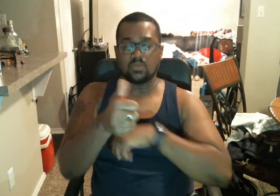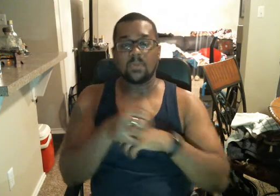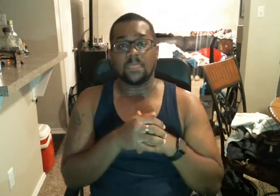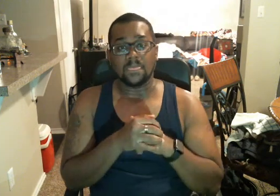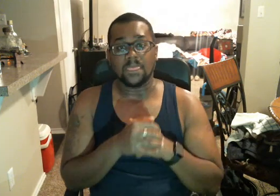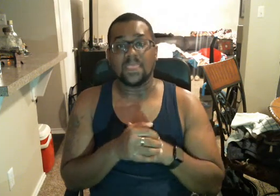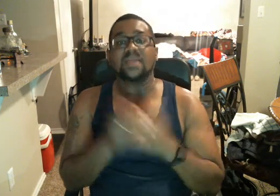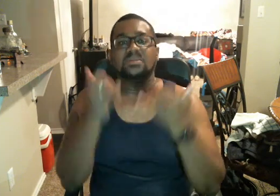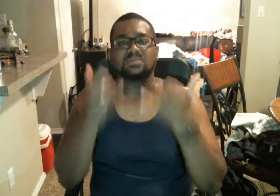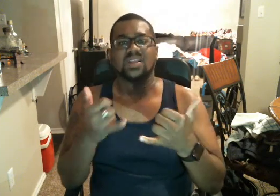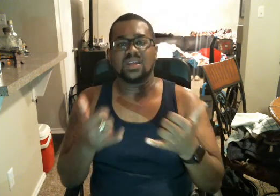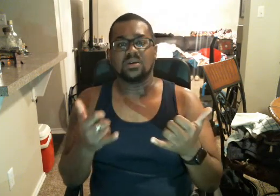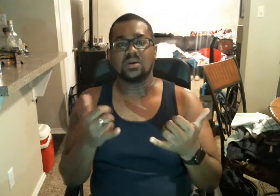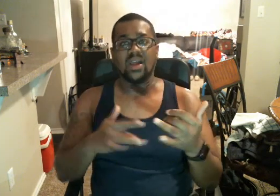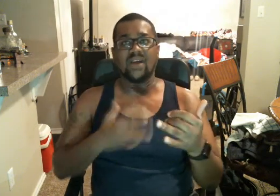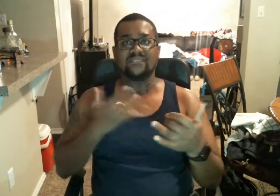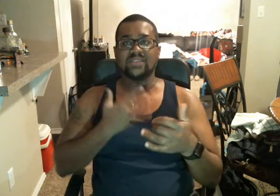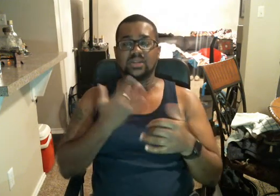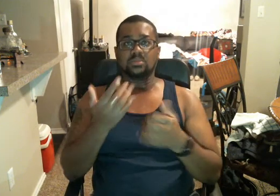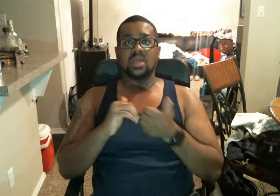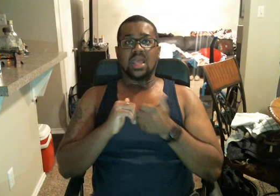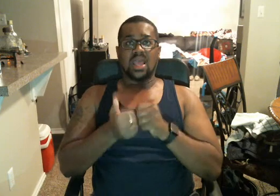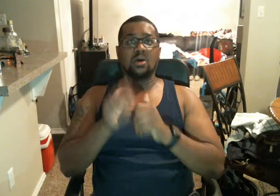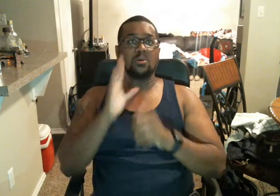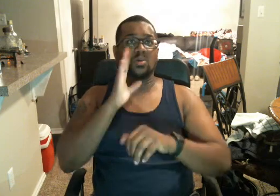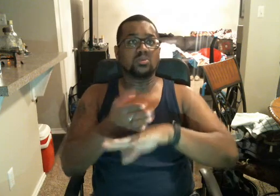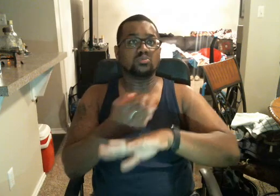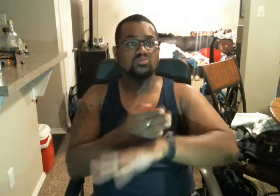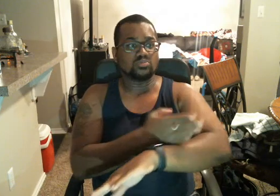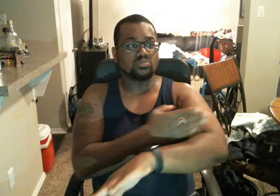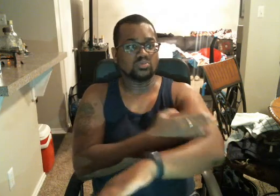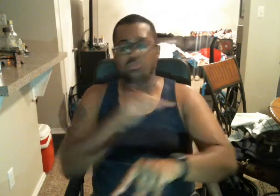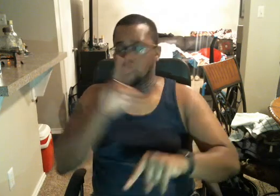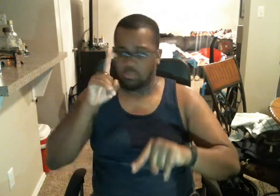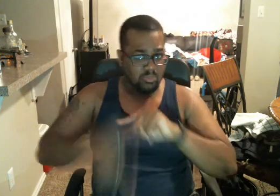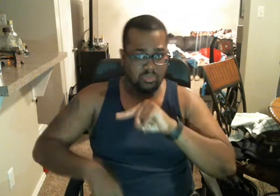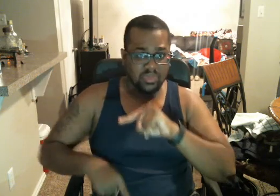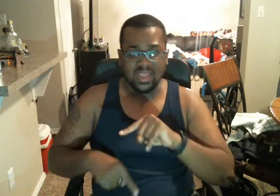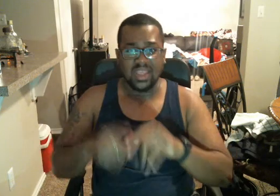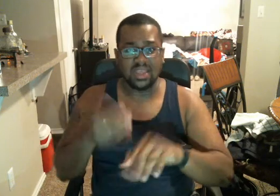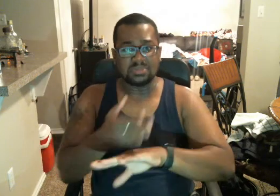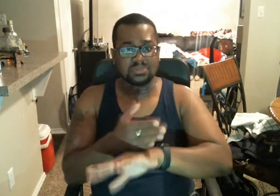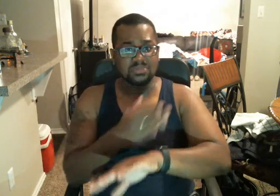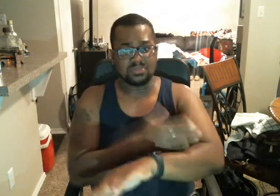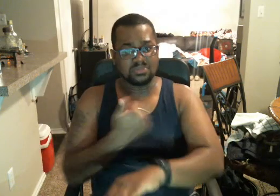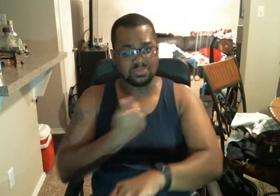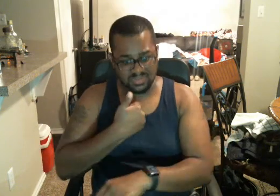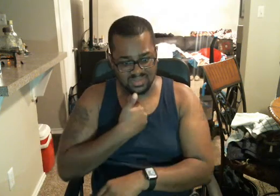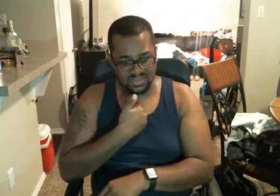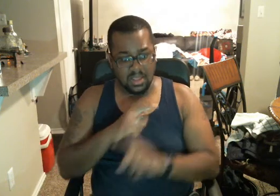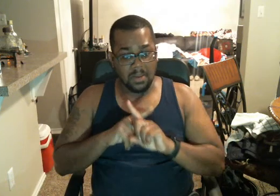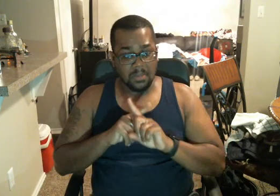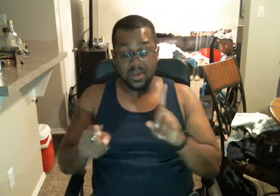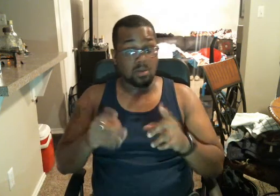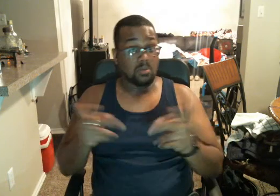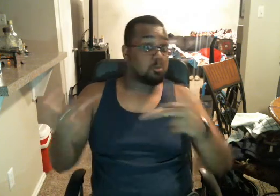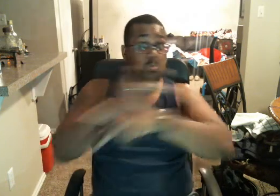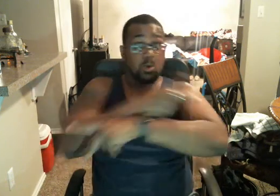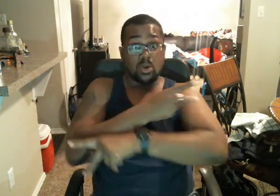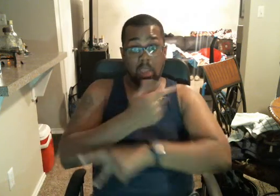up and I'm thinking, how the hell am I going to get out of this hole? There's no way I can climb up there. And worst of all, this is my fault. I put myself into this